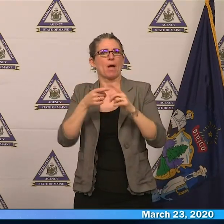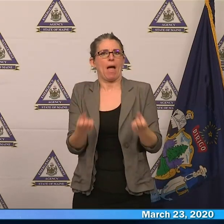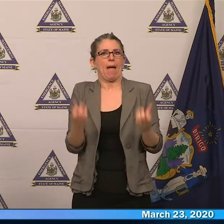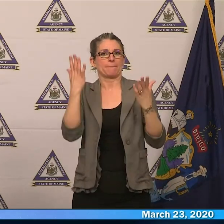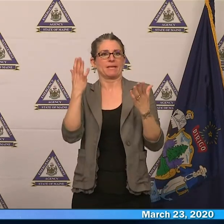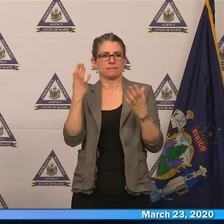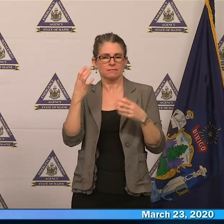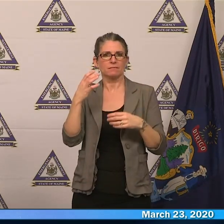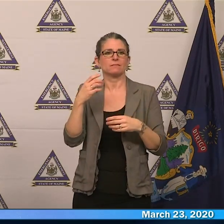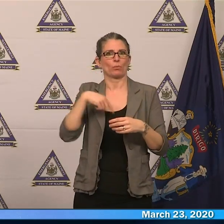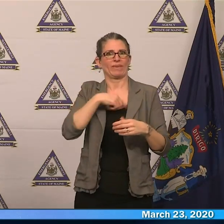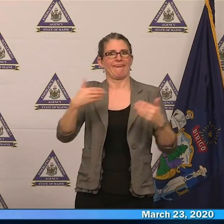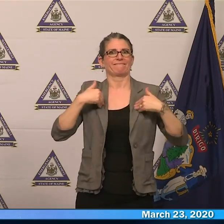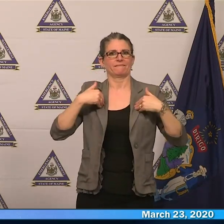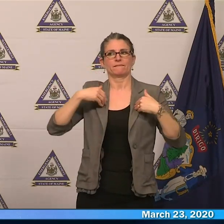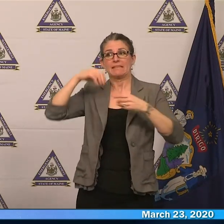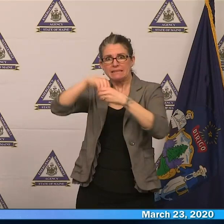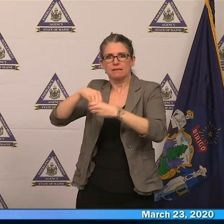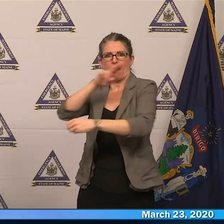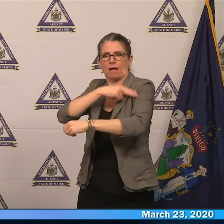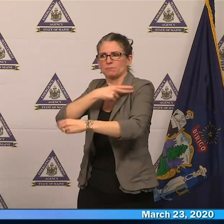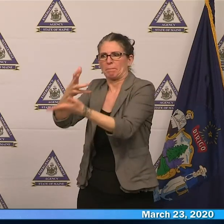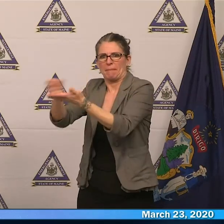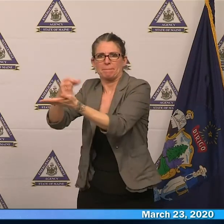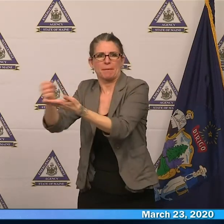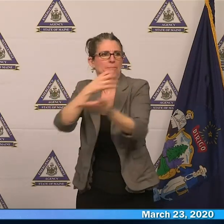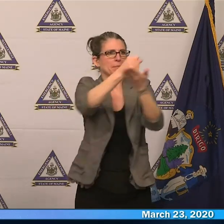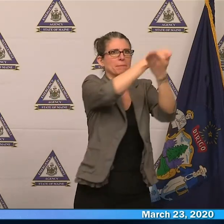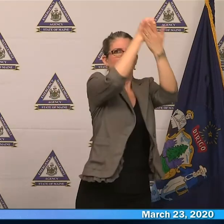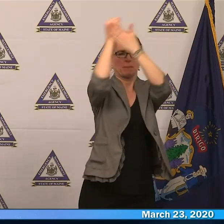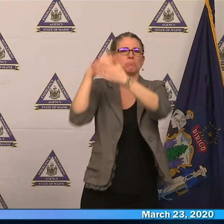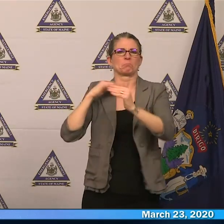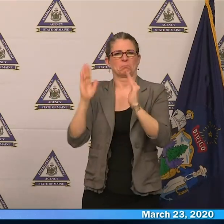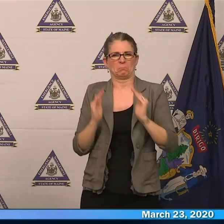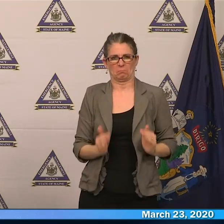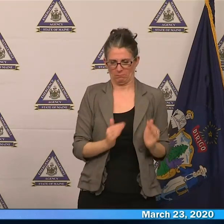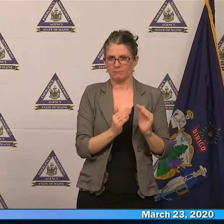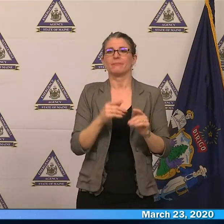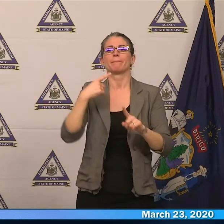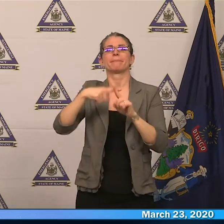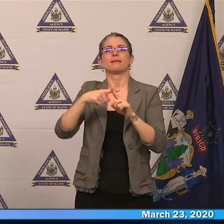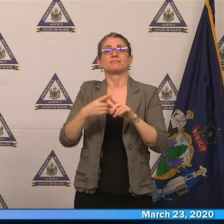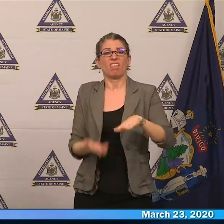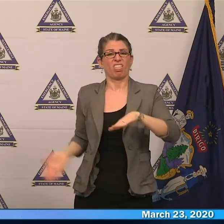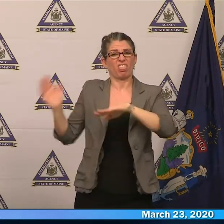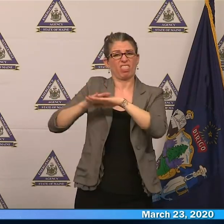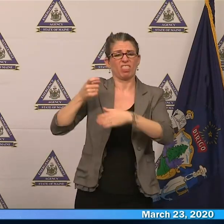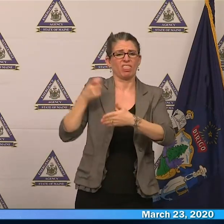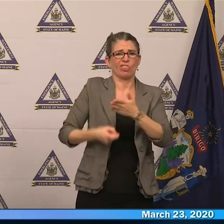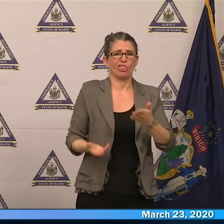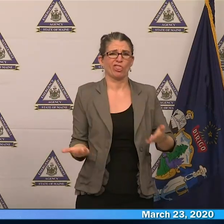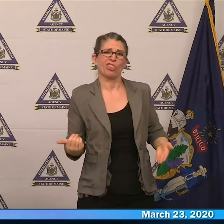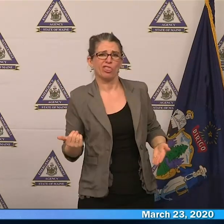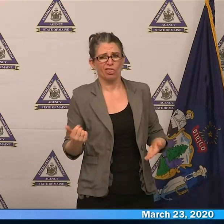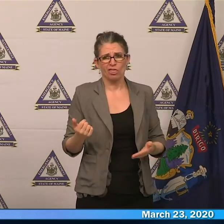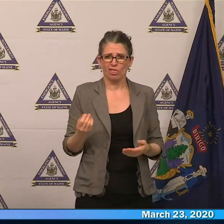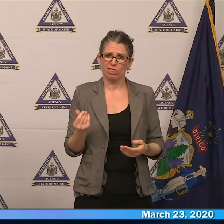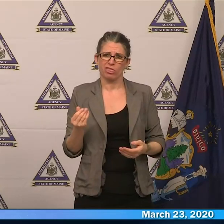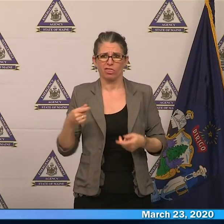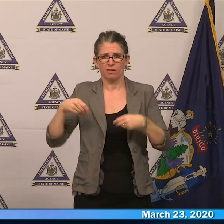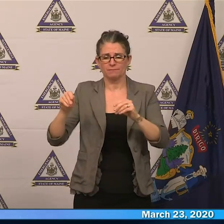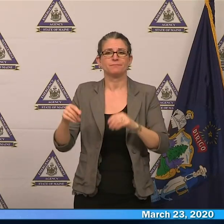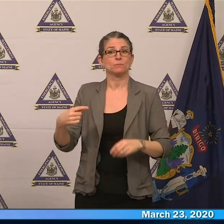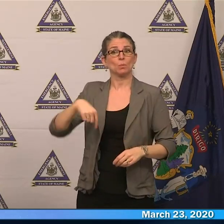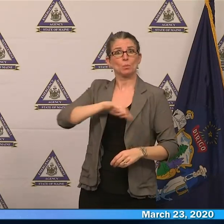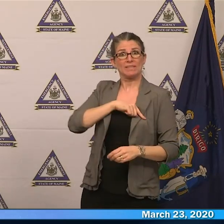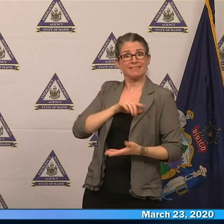that Maine CDC distributes, there is no charge associated with that. That is our obligation. It is what we do